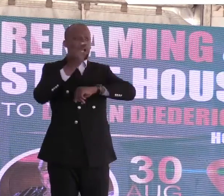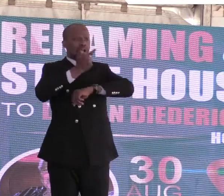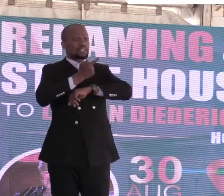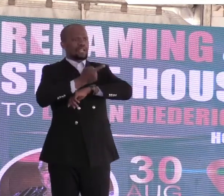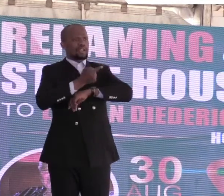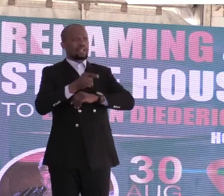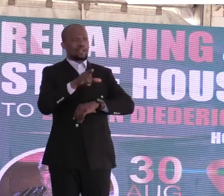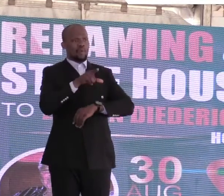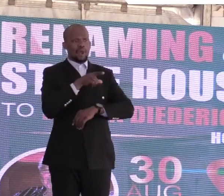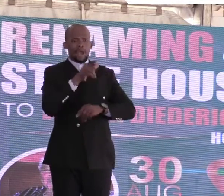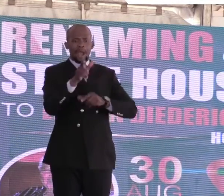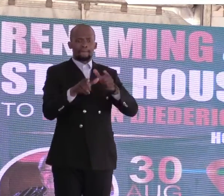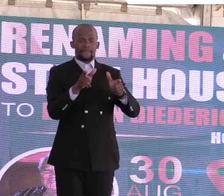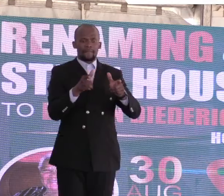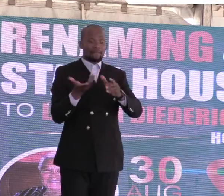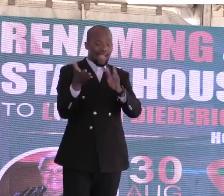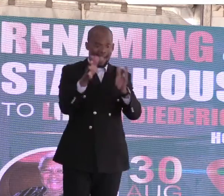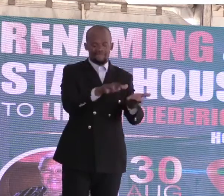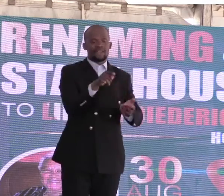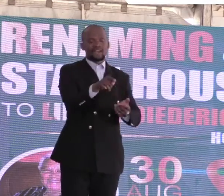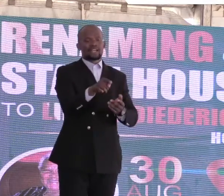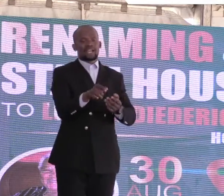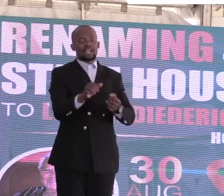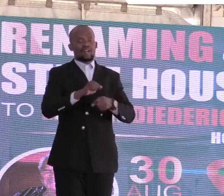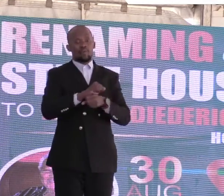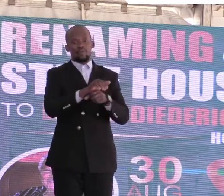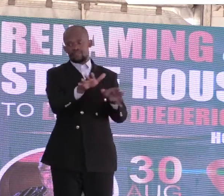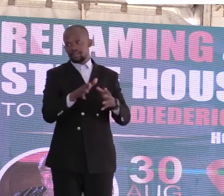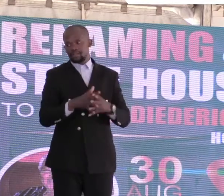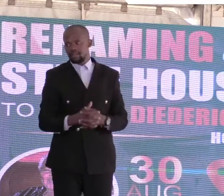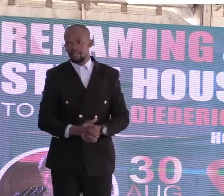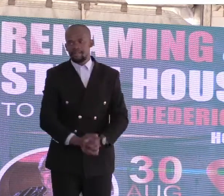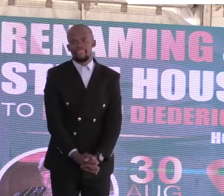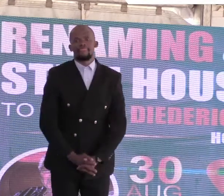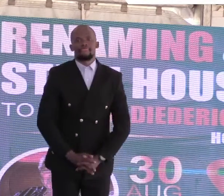who are succumbing to COVID-19. Ladies and gentlemen, I would like